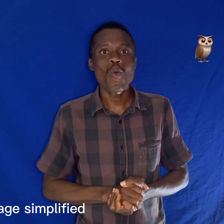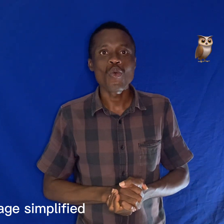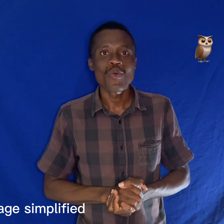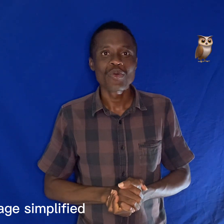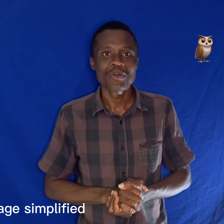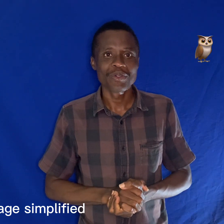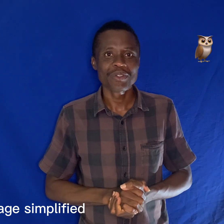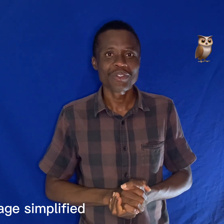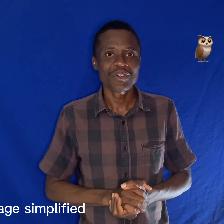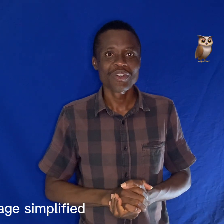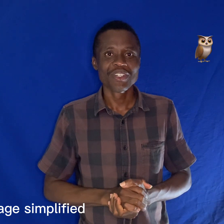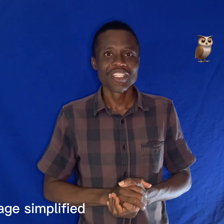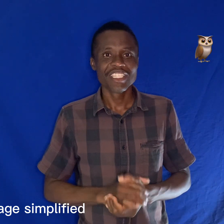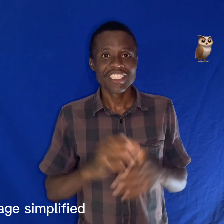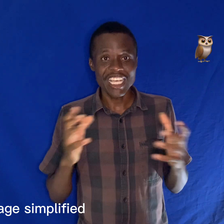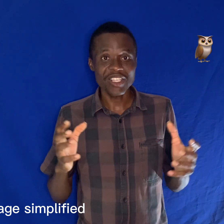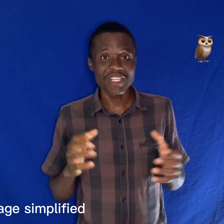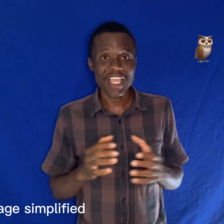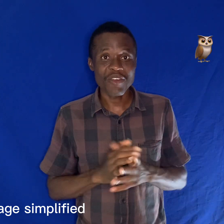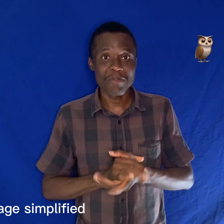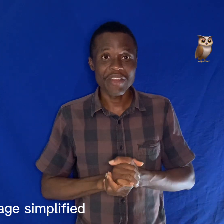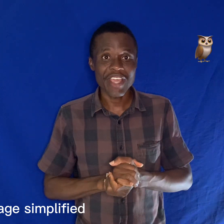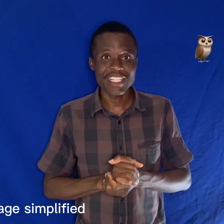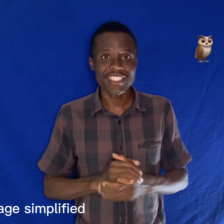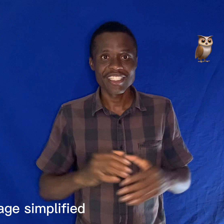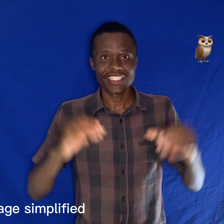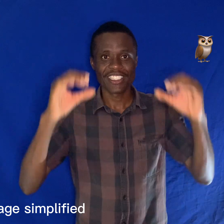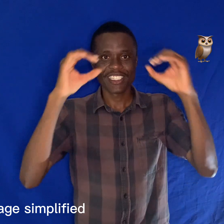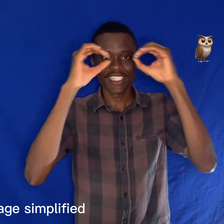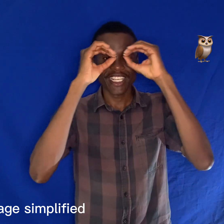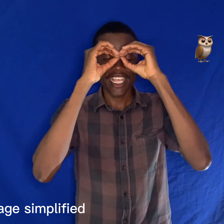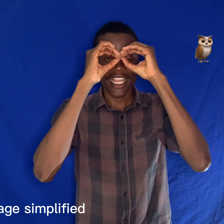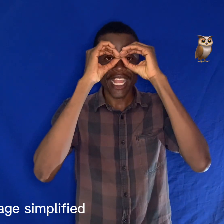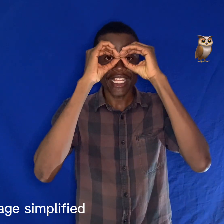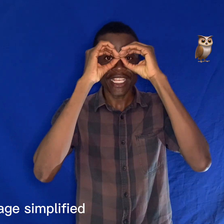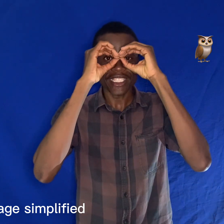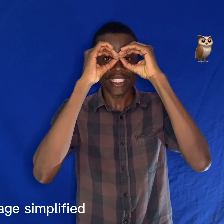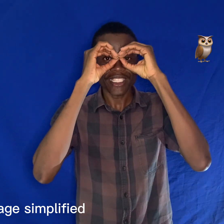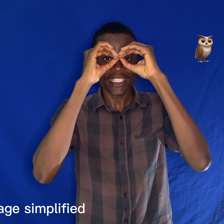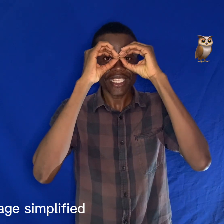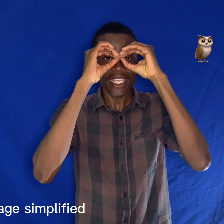O. That's another kind of bird, right? Like this.